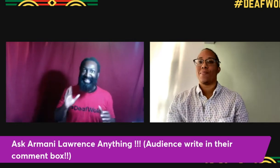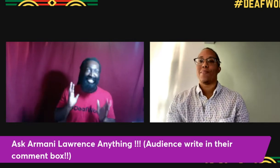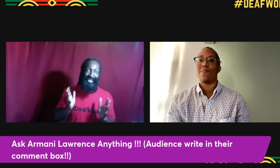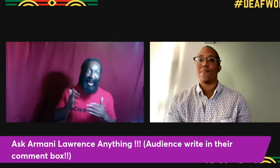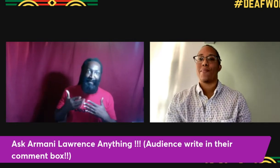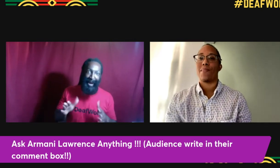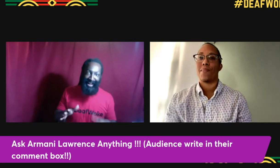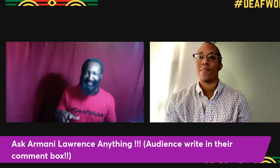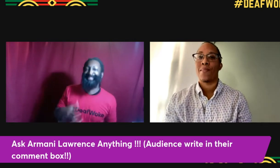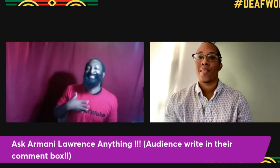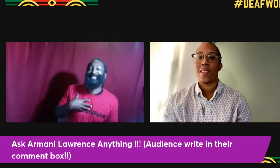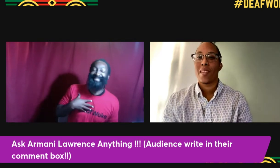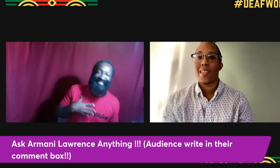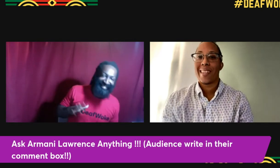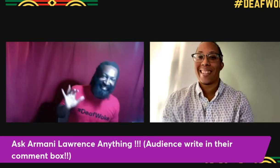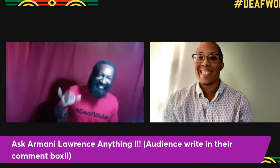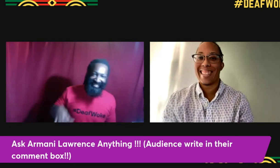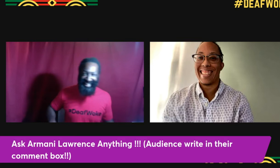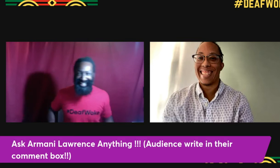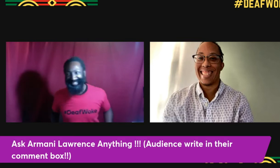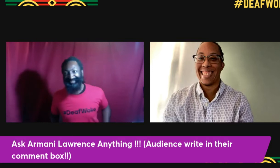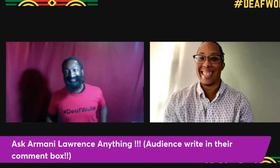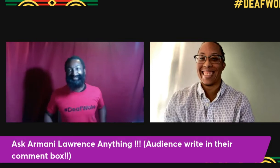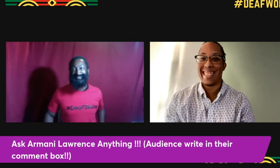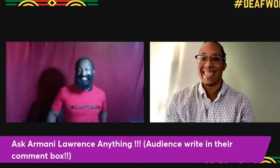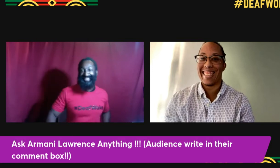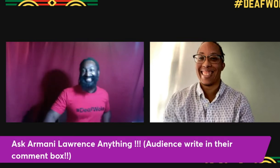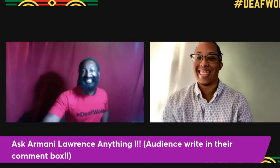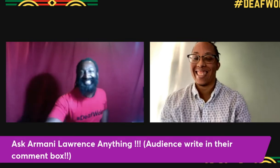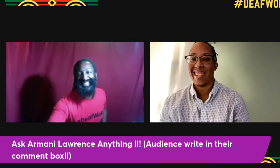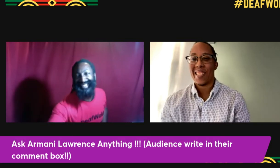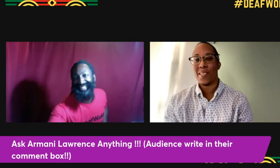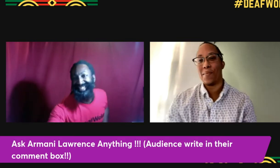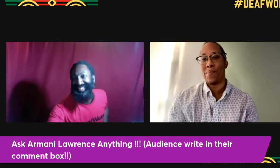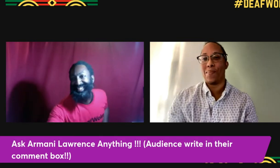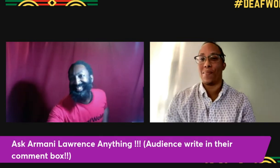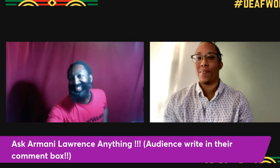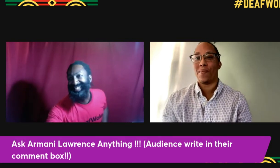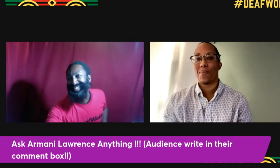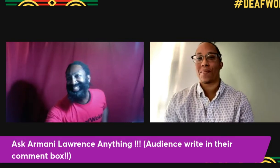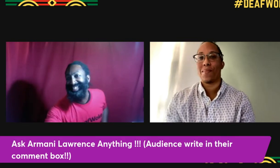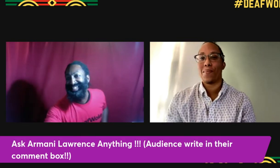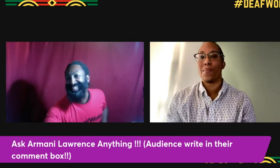either platform, go ahead and use the chat box, comment box.